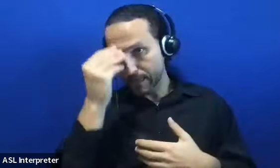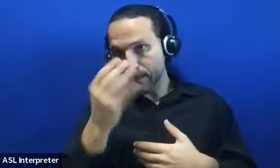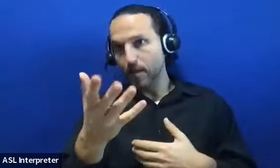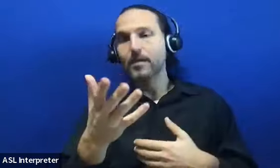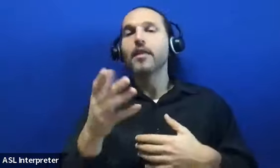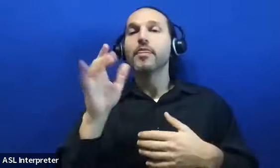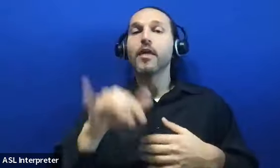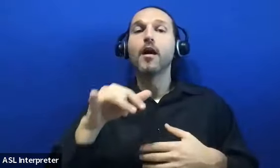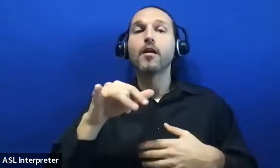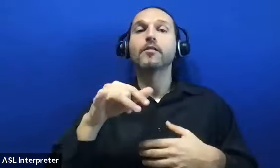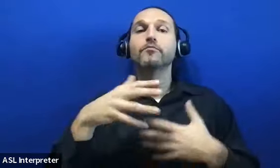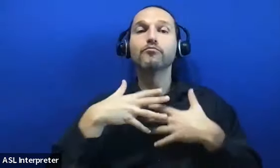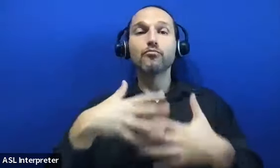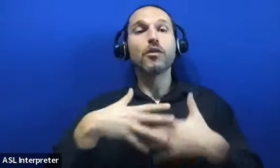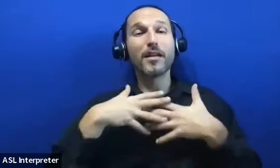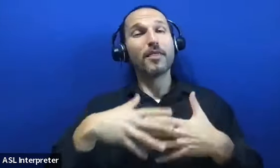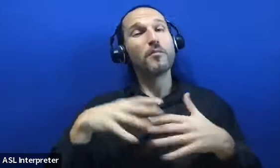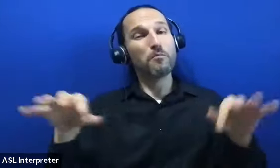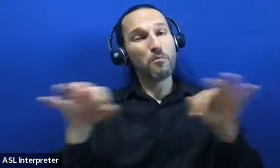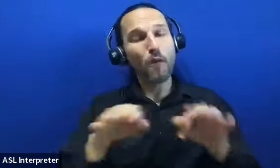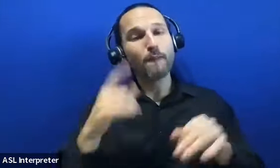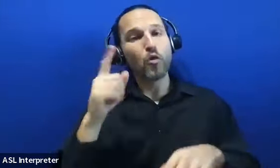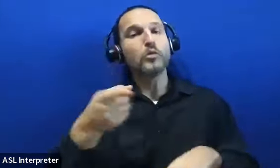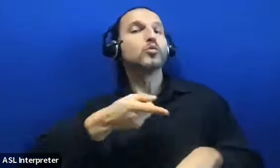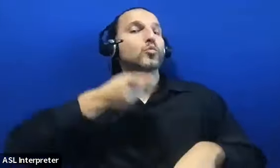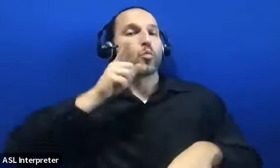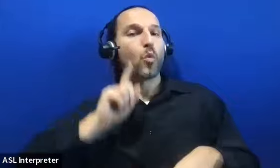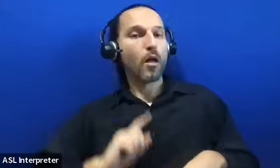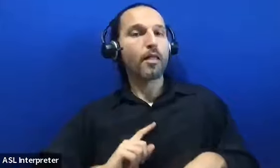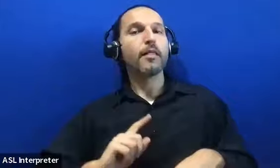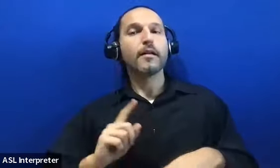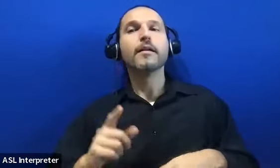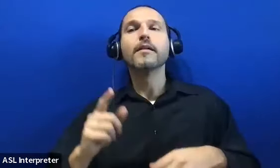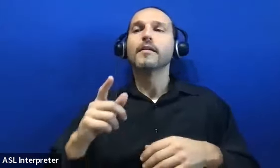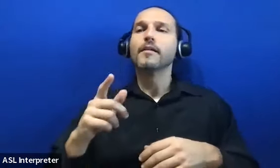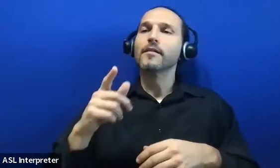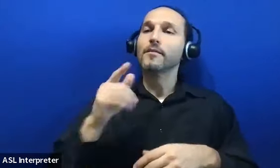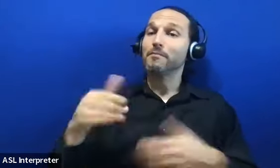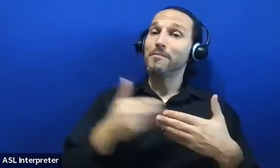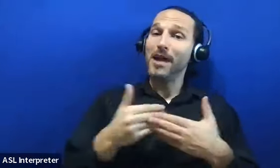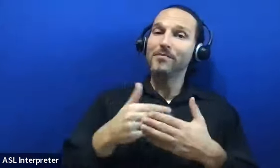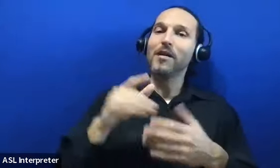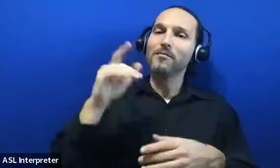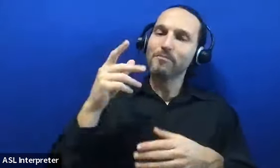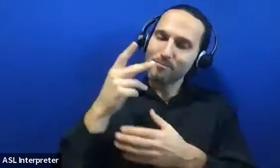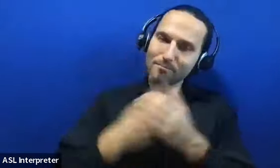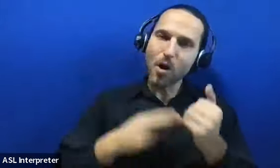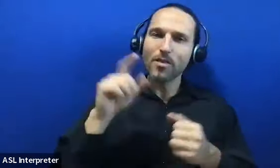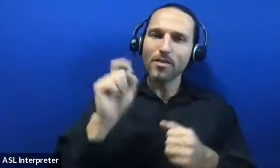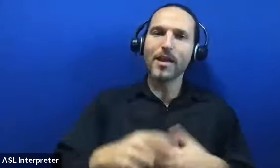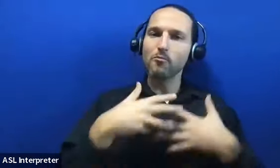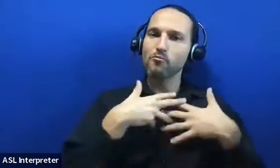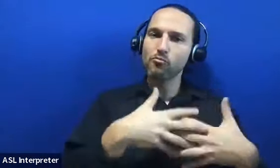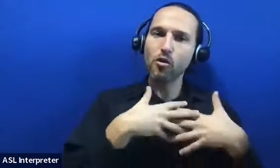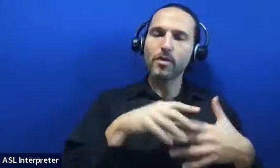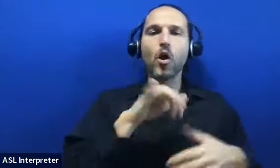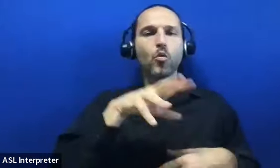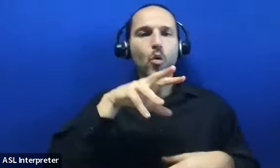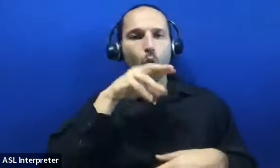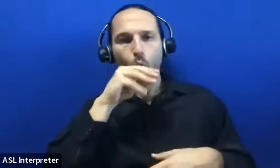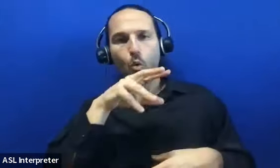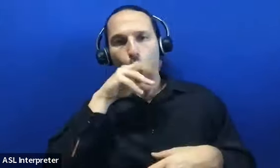with swallowing. And in young babies, they have to coordinate breathing and sucking. So these can be some pretty